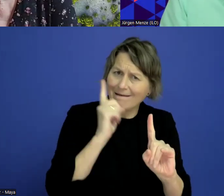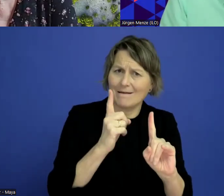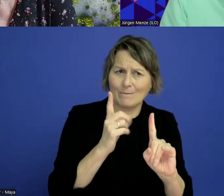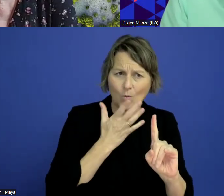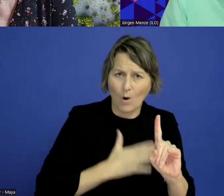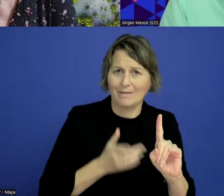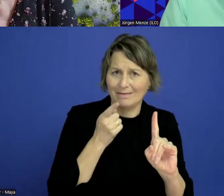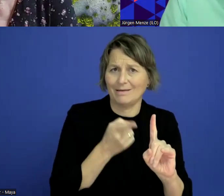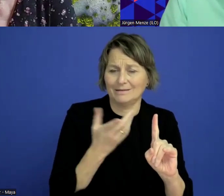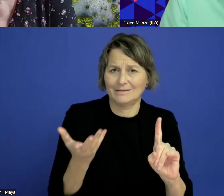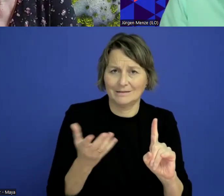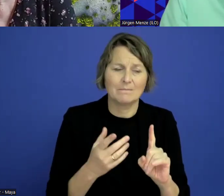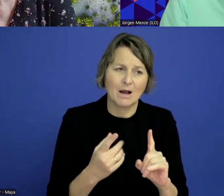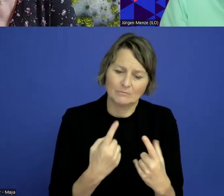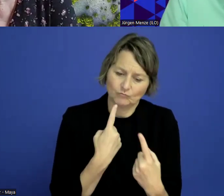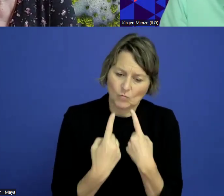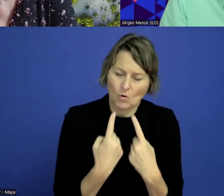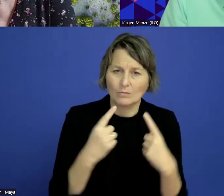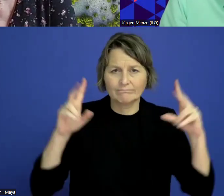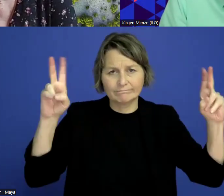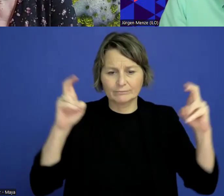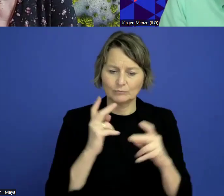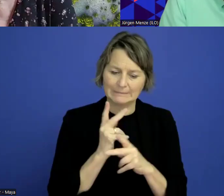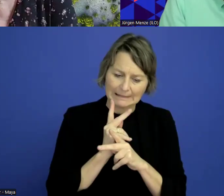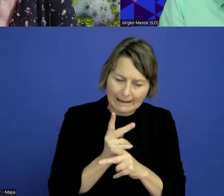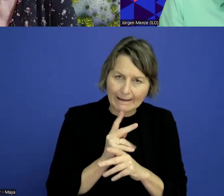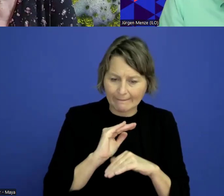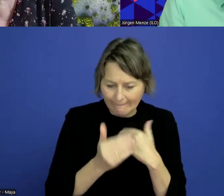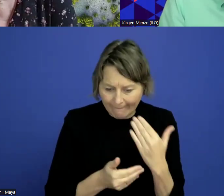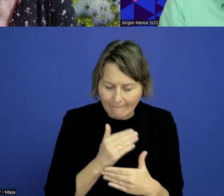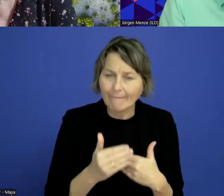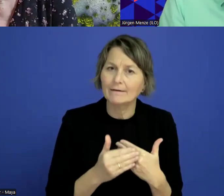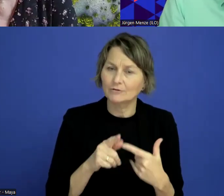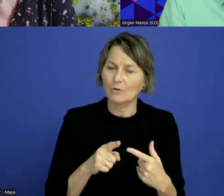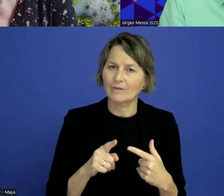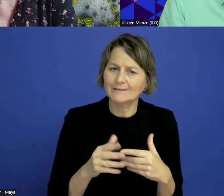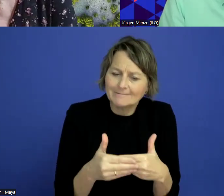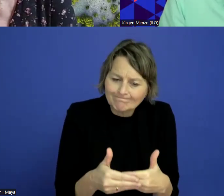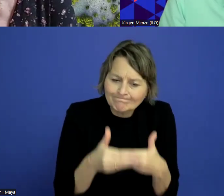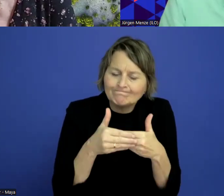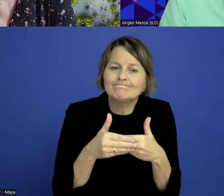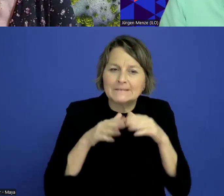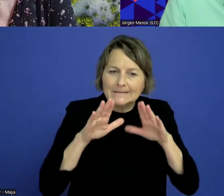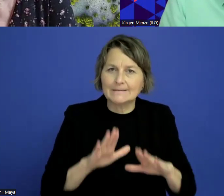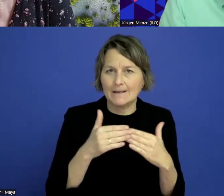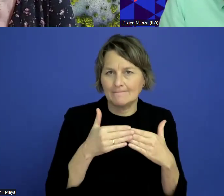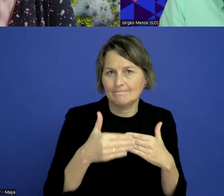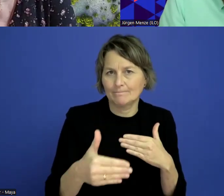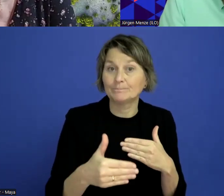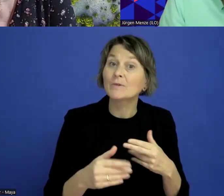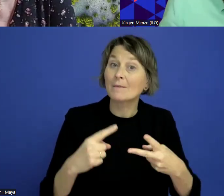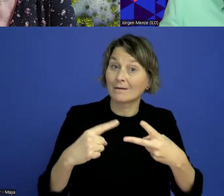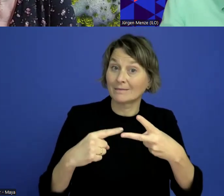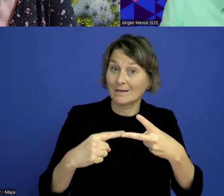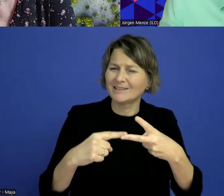to talk about care and enable these safe spaces that you described so well. And I think also another point, you gave this figure